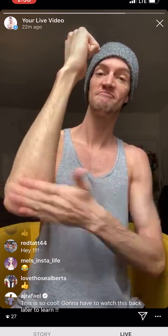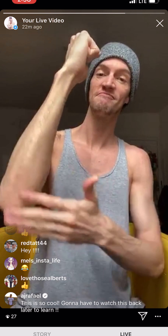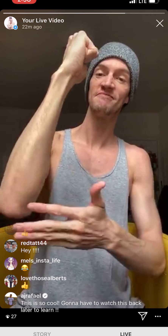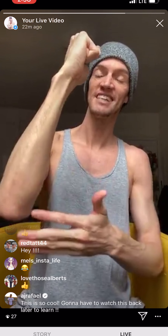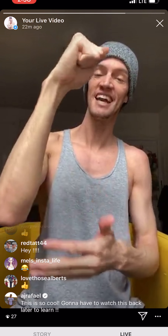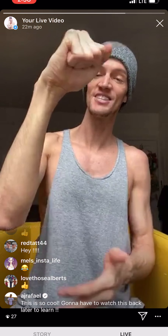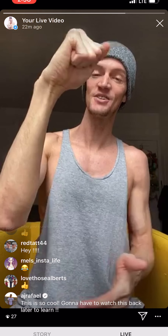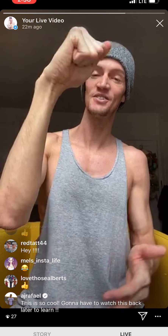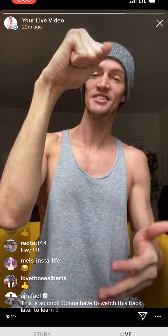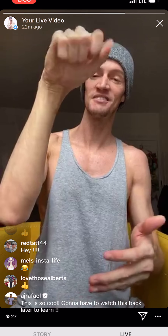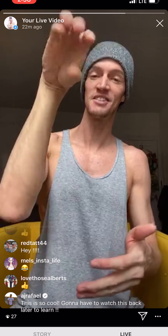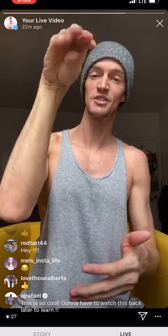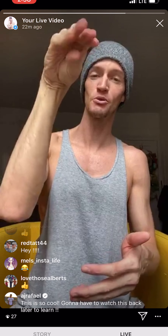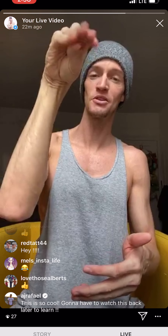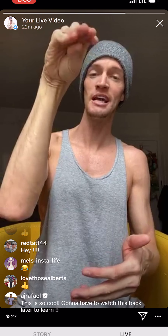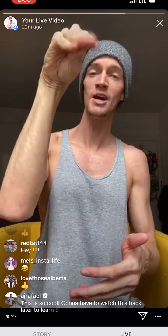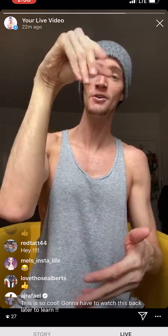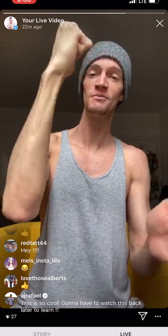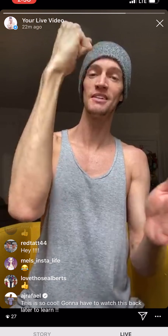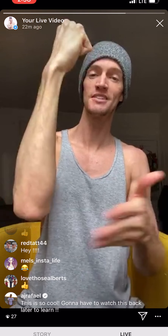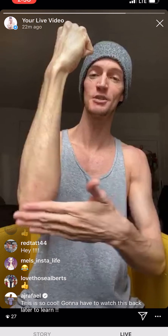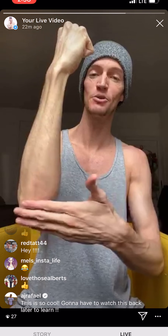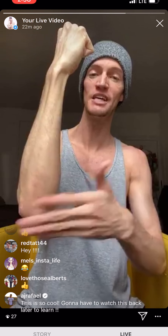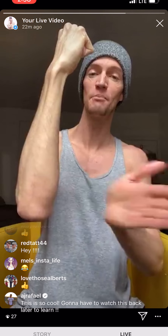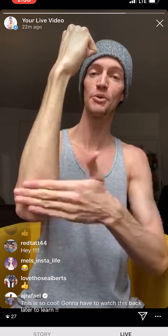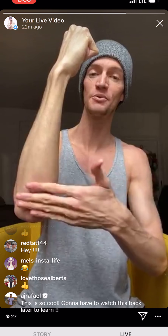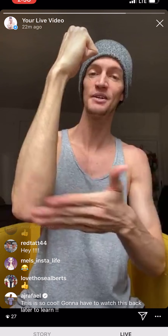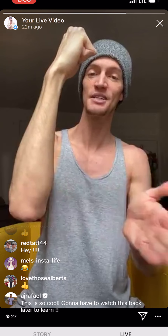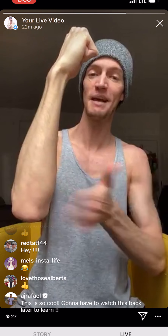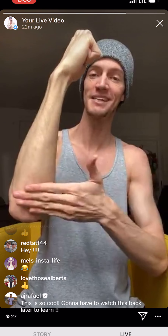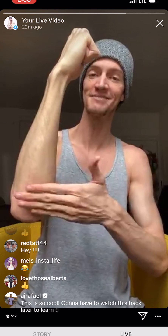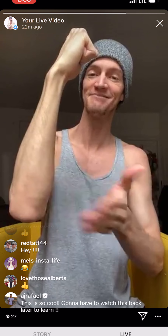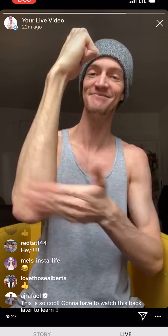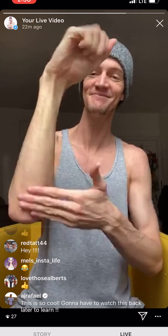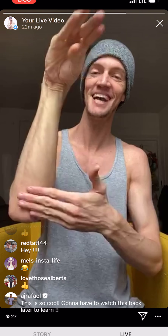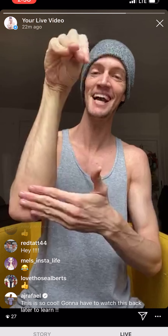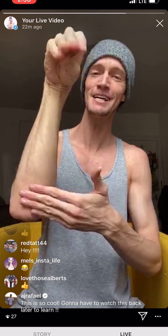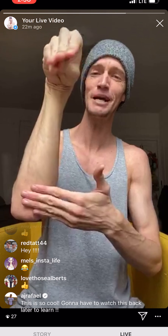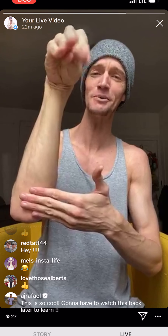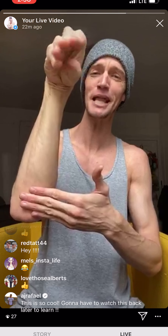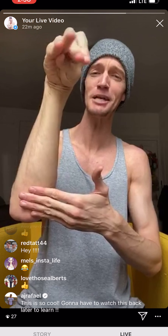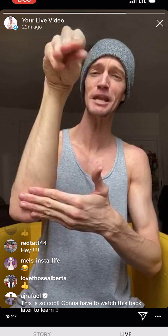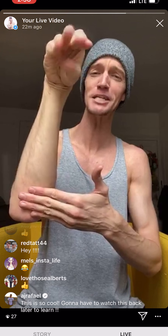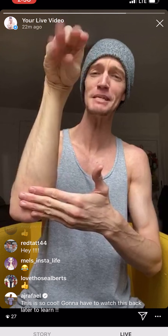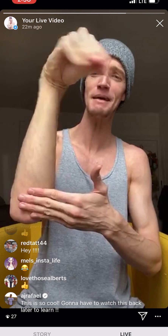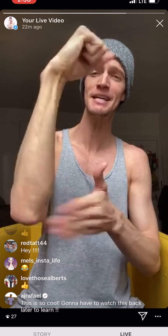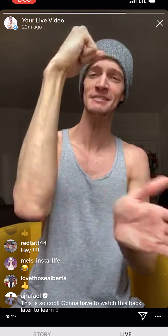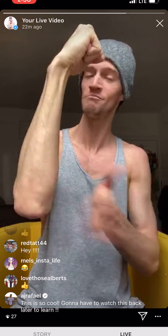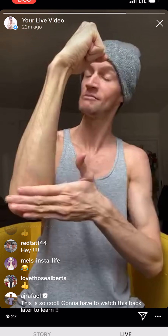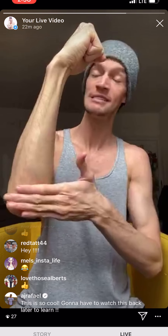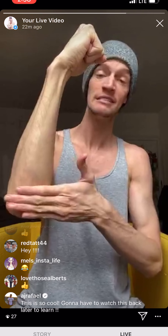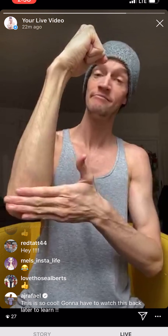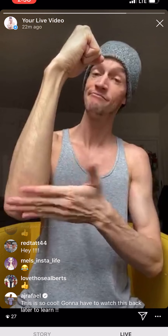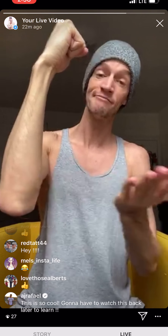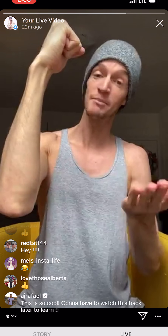Yeah. So it's just, this is a person. Hello. And this is their booty. To spank. Oh, I don't, I don't like to be spanked. Sometimes you